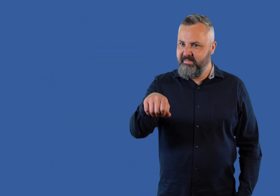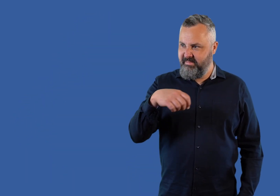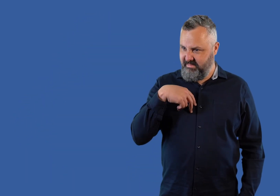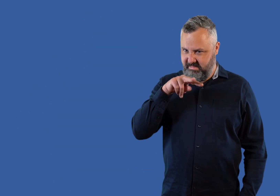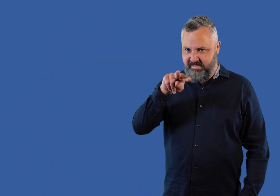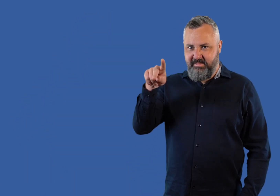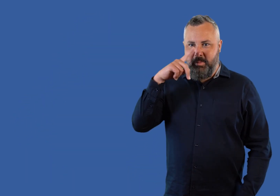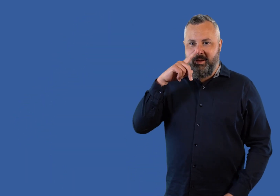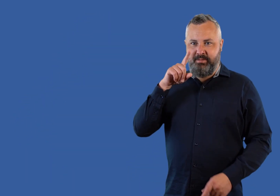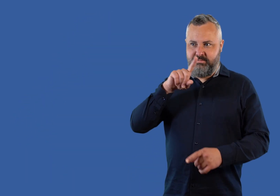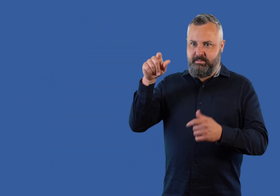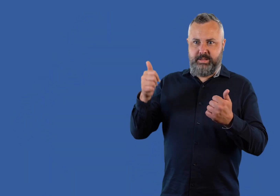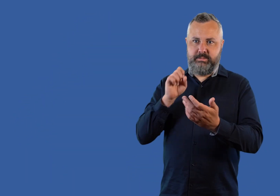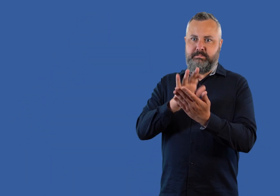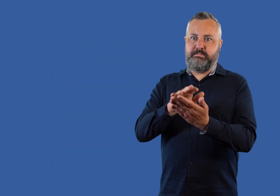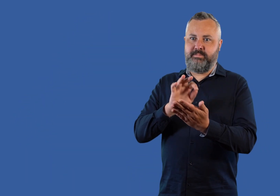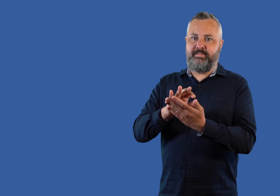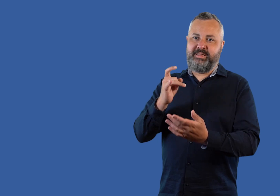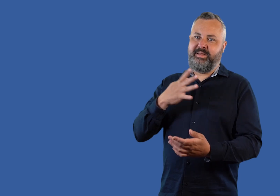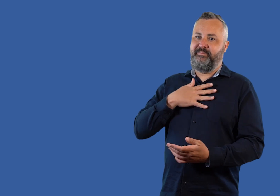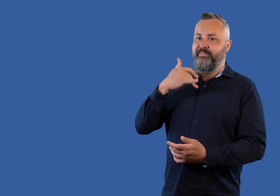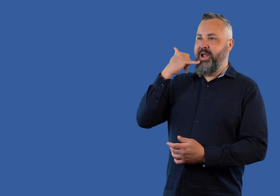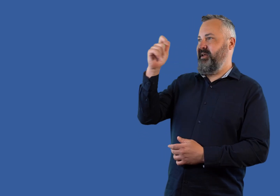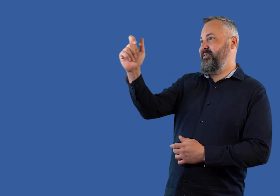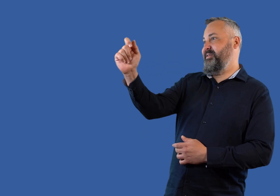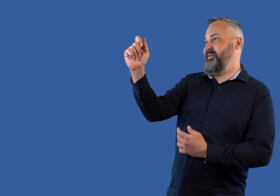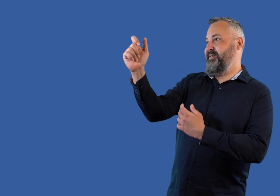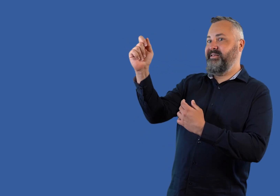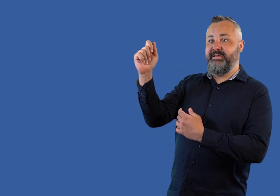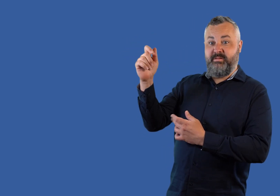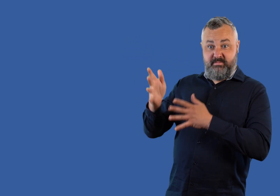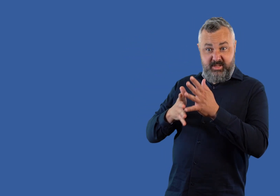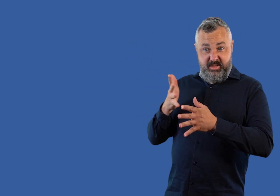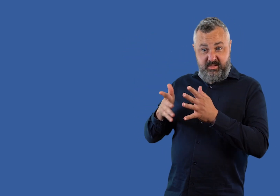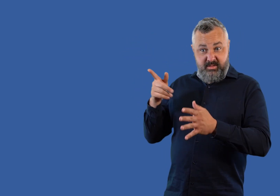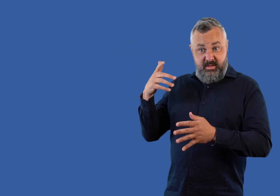I've noticed a lot of people post selfies. Does this mean they have the disorder?